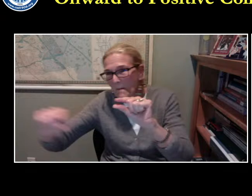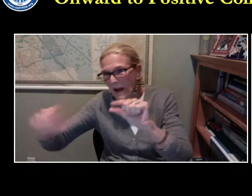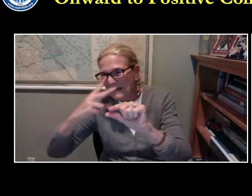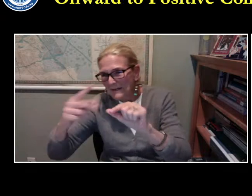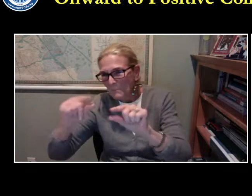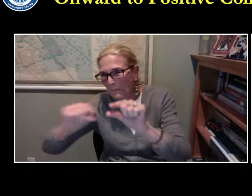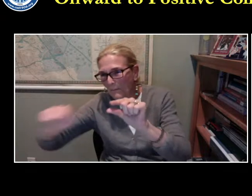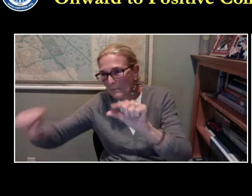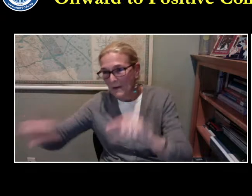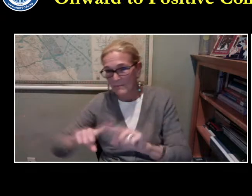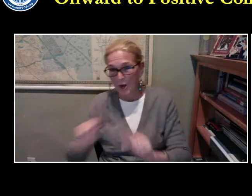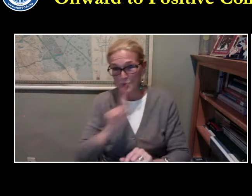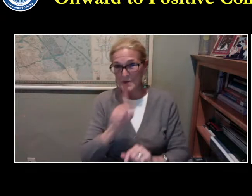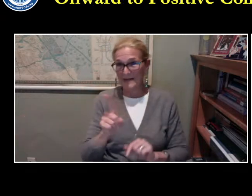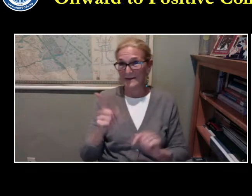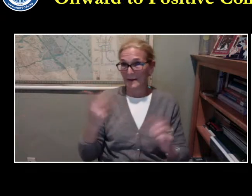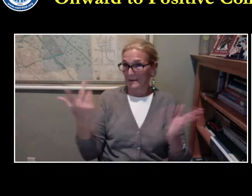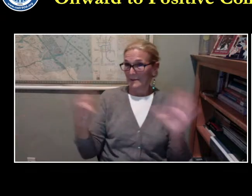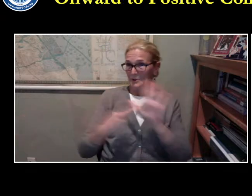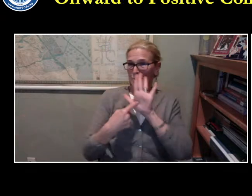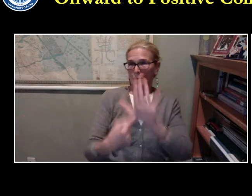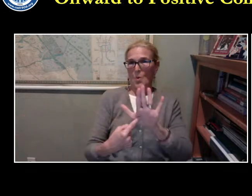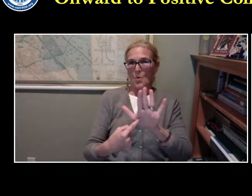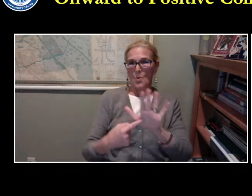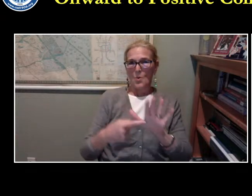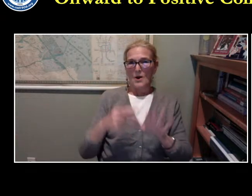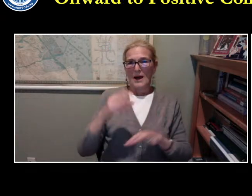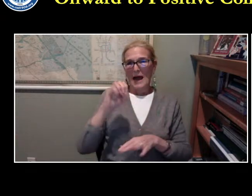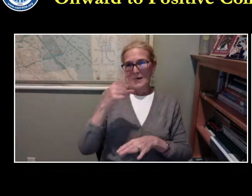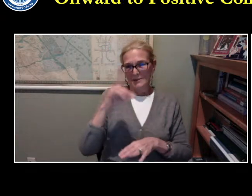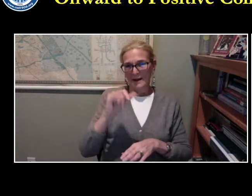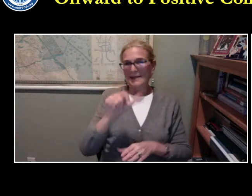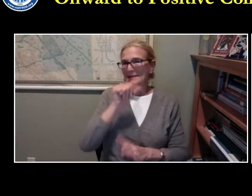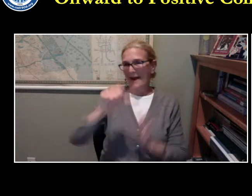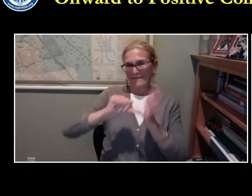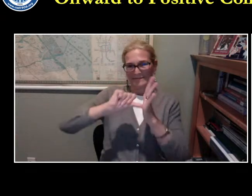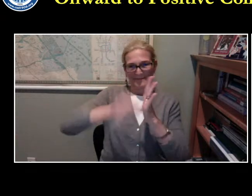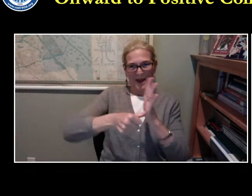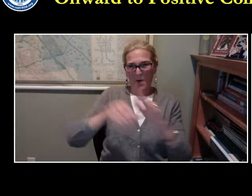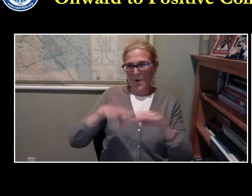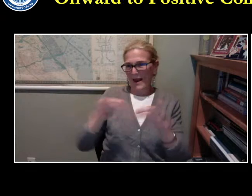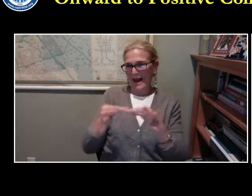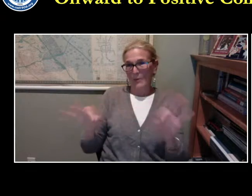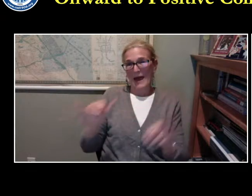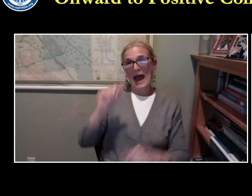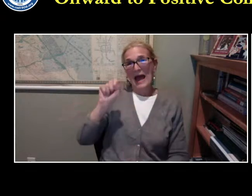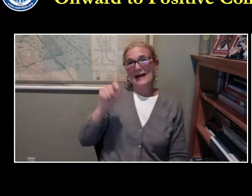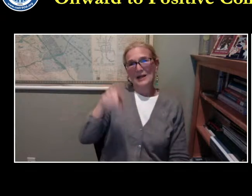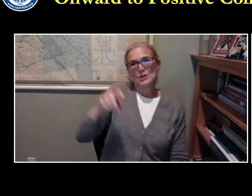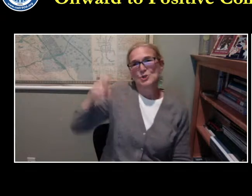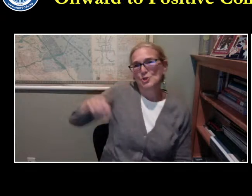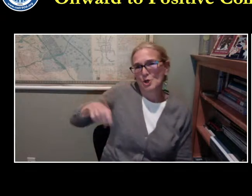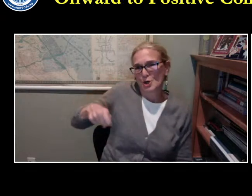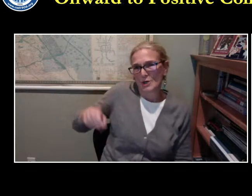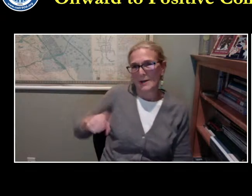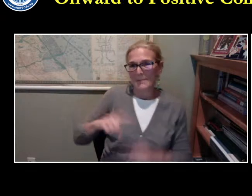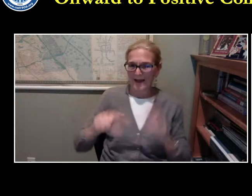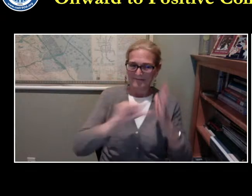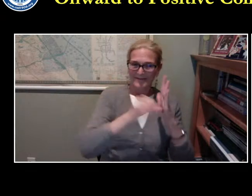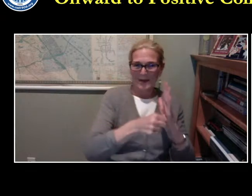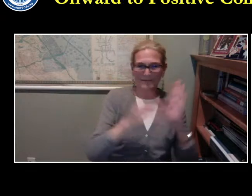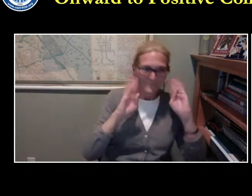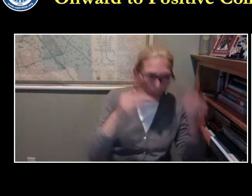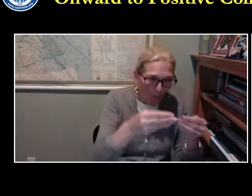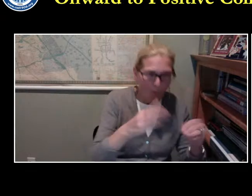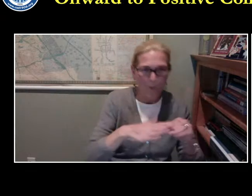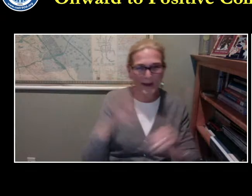appears 20% of the time. With the other words you see on the screen being mentioned, the remaining